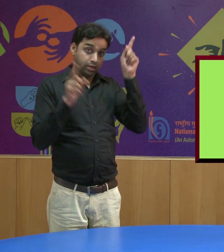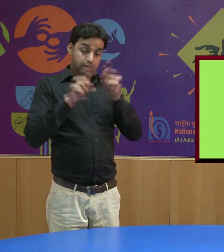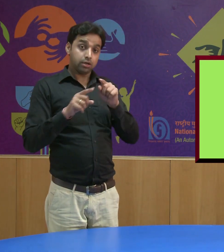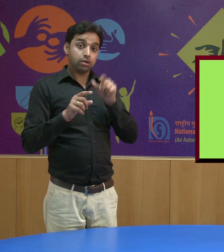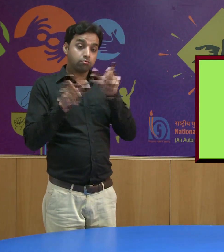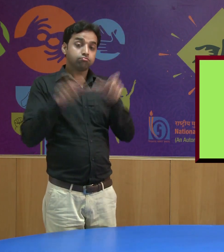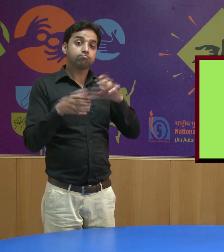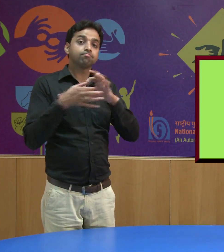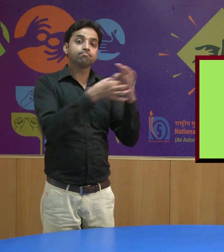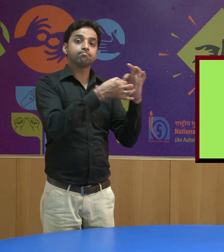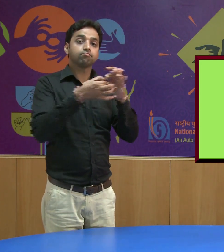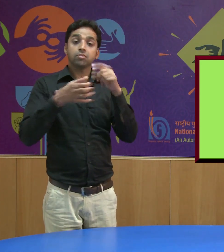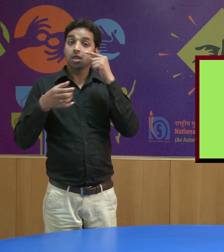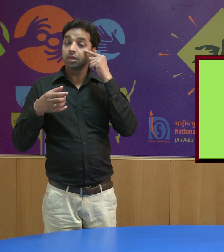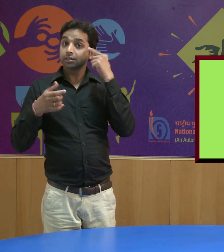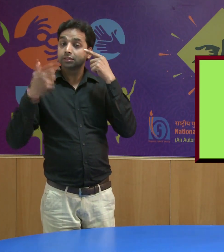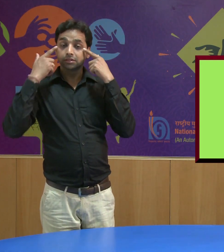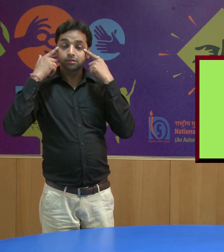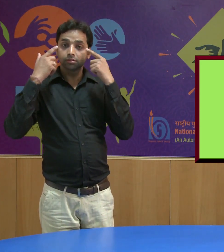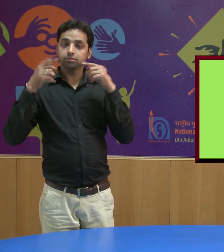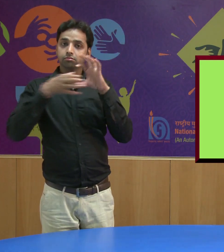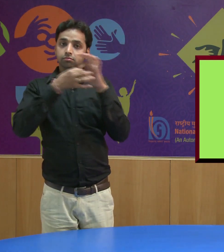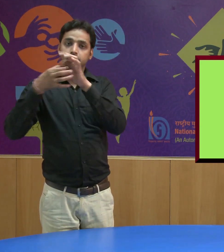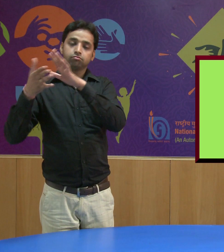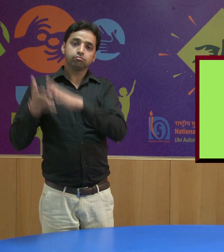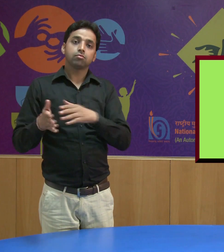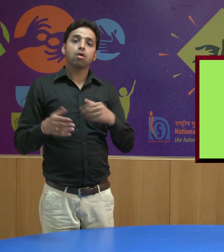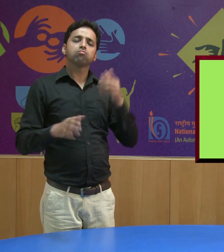the Chinese people during ancient times.